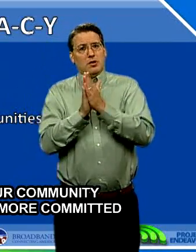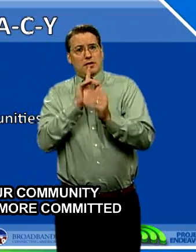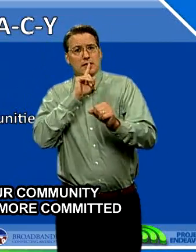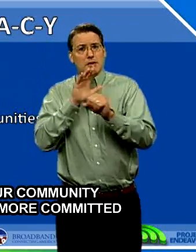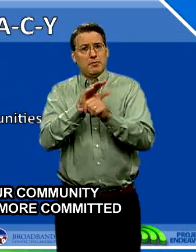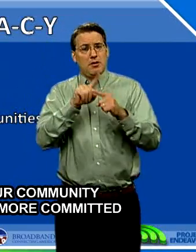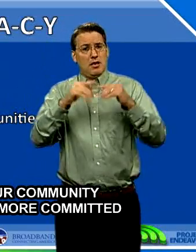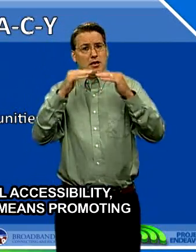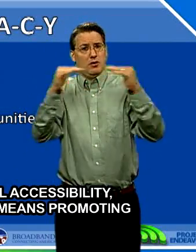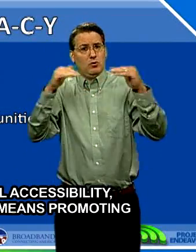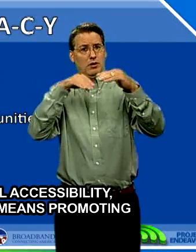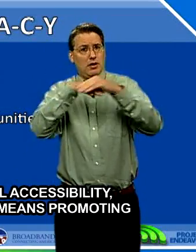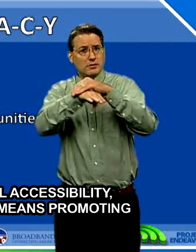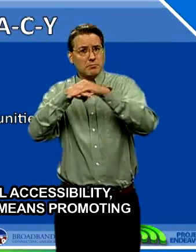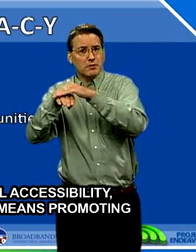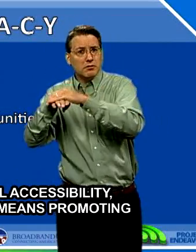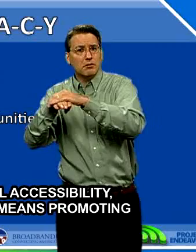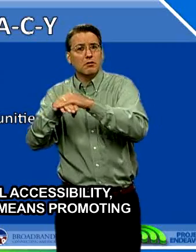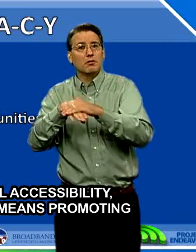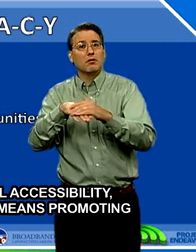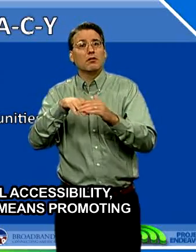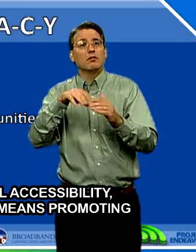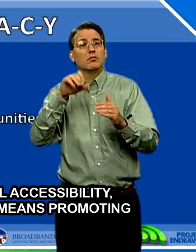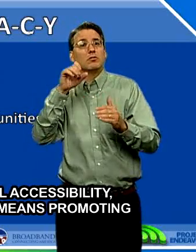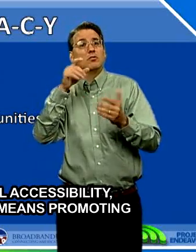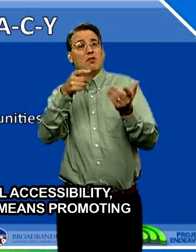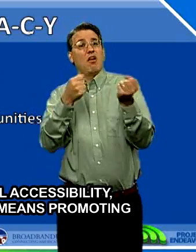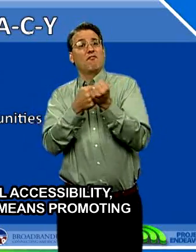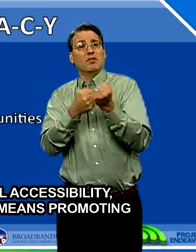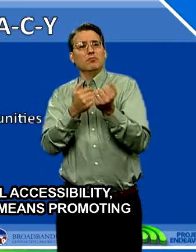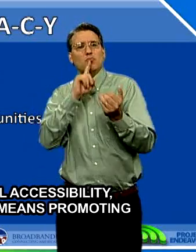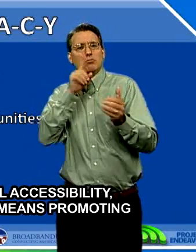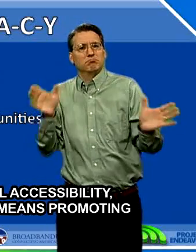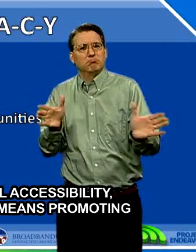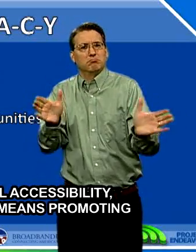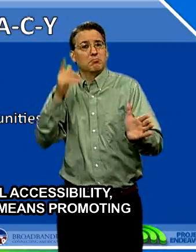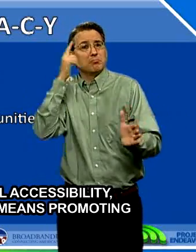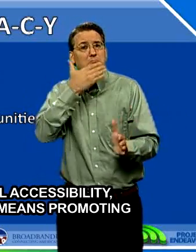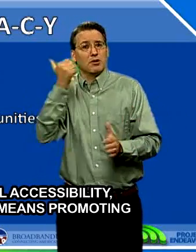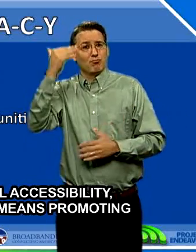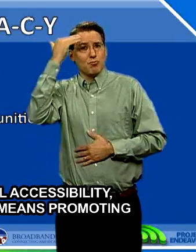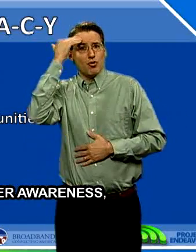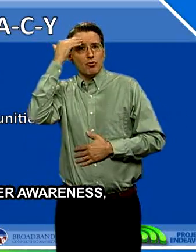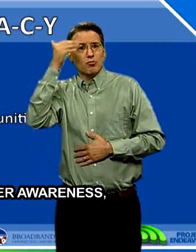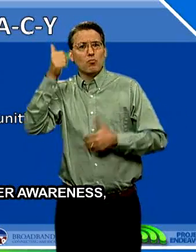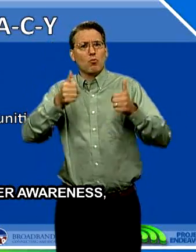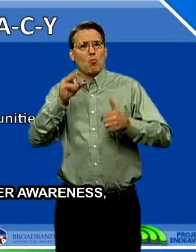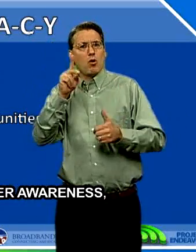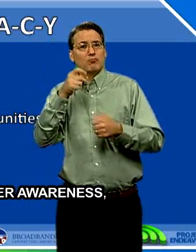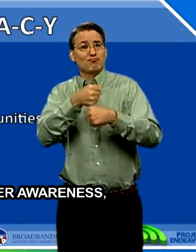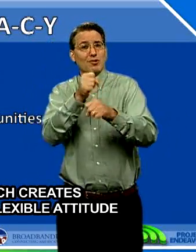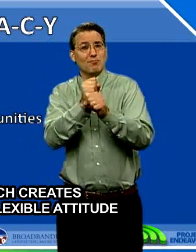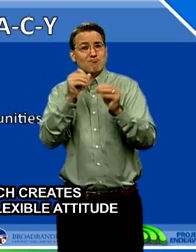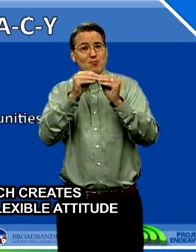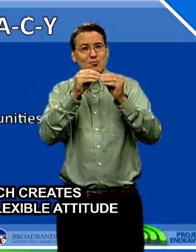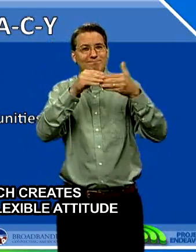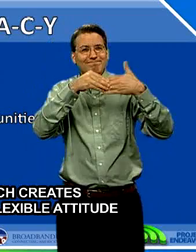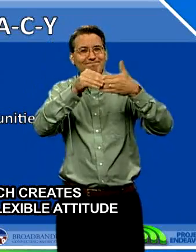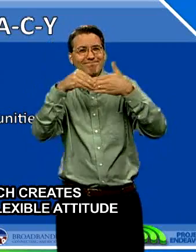becomes more committed to equal accessibility, advocacy means promoting a better awareness, which creates a more